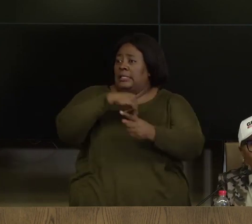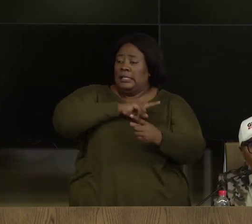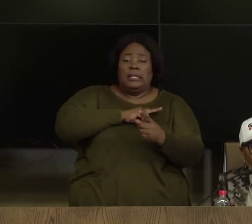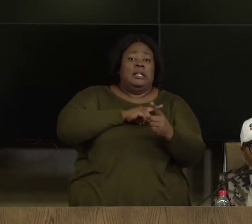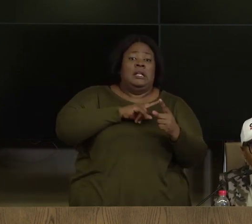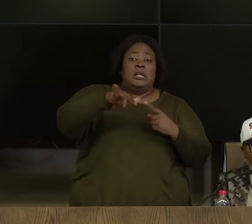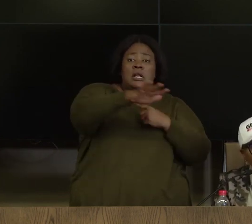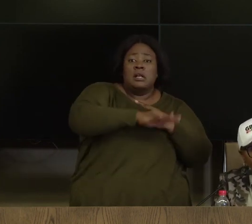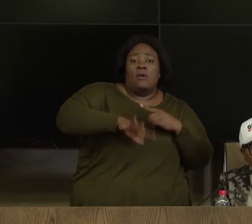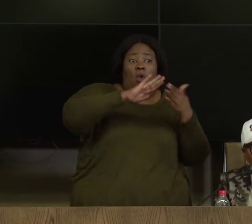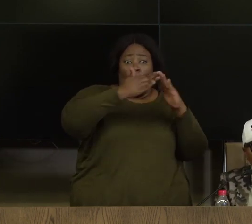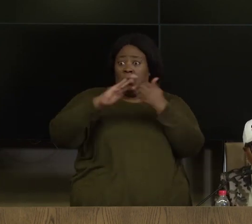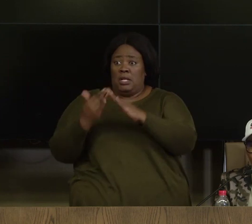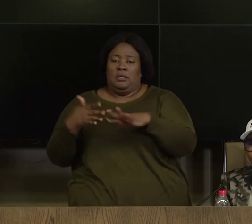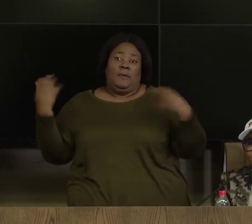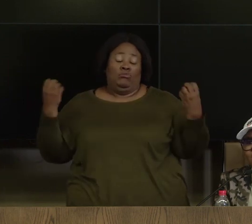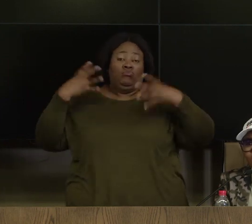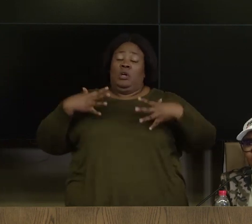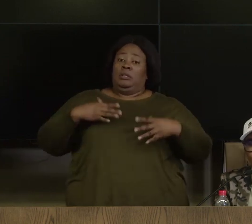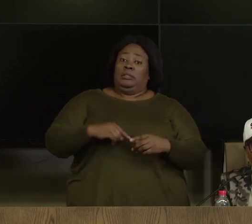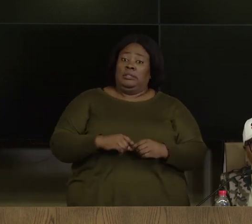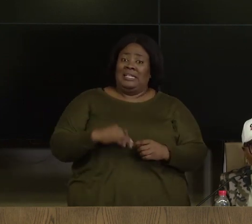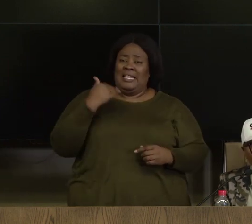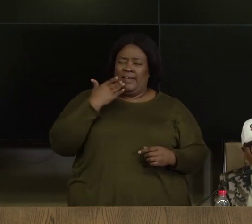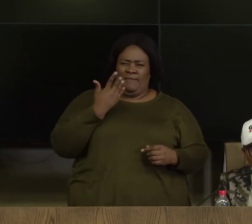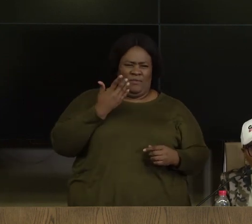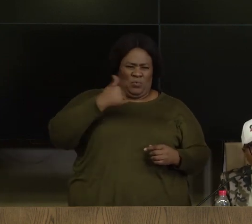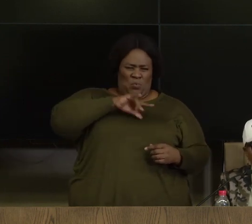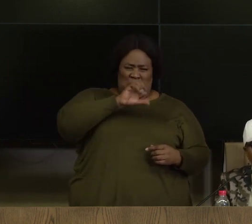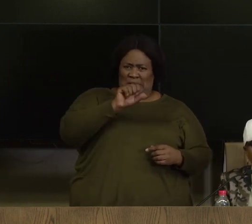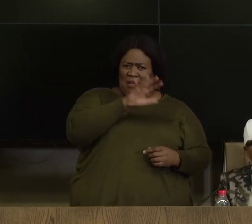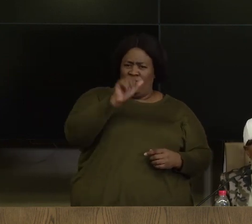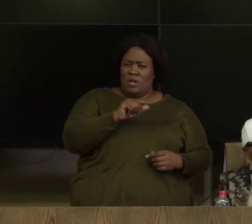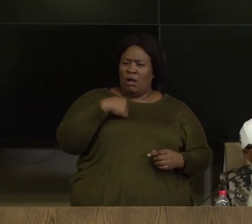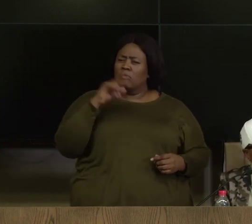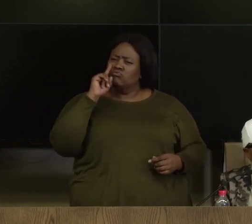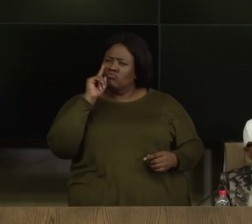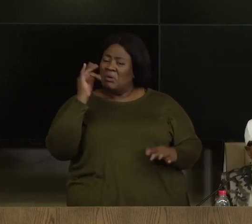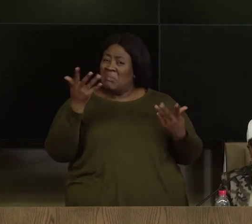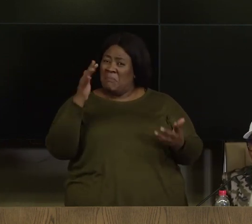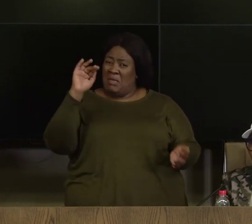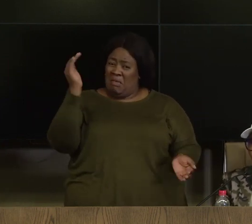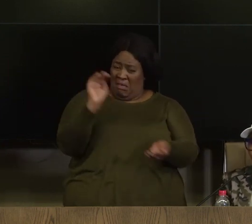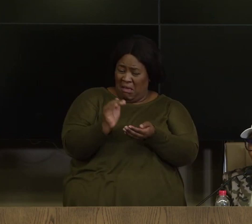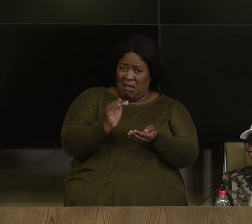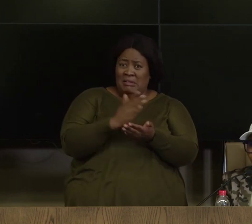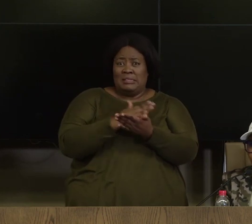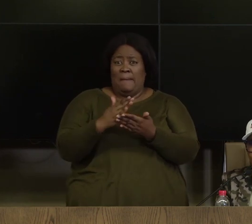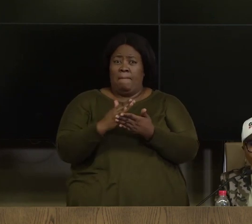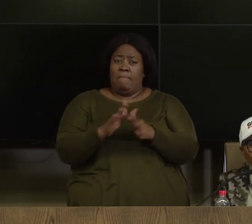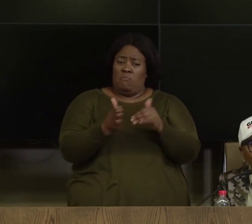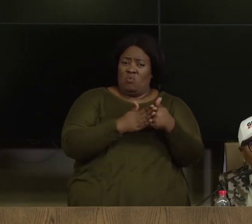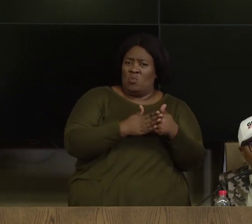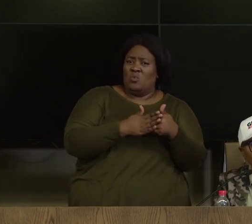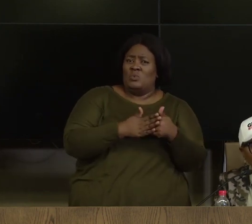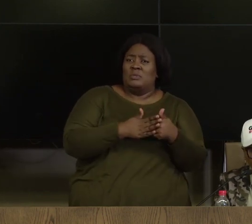and in our area. It is shocking. And if as a nation we cannot re-look into that and reduce them, some of them are close to churches,